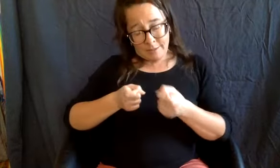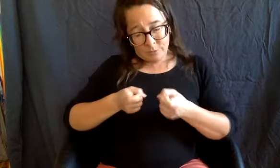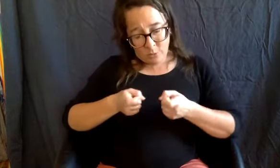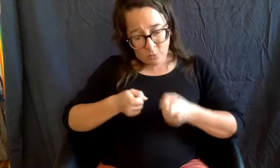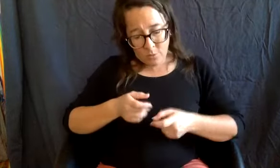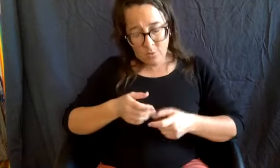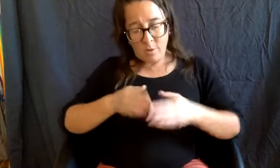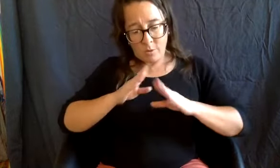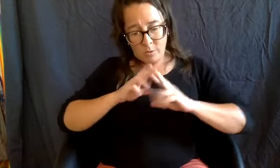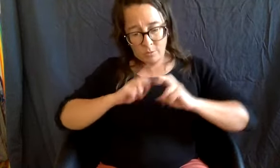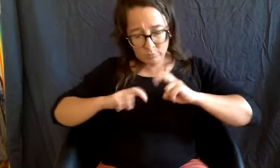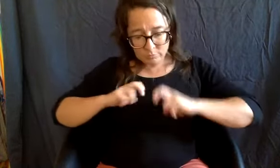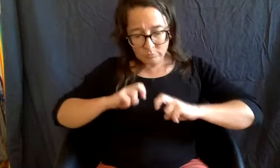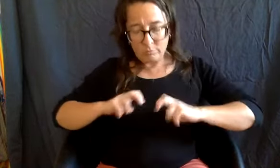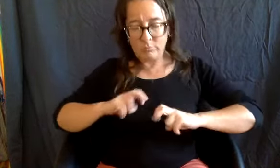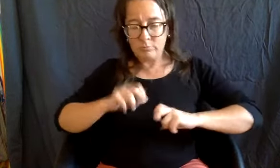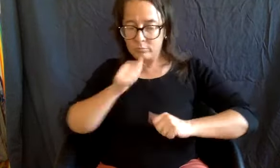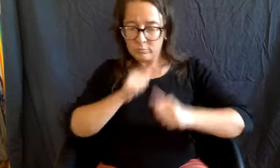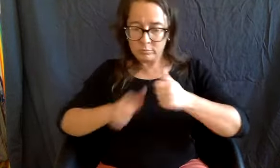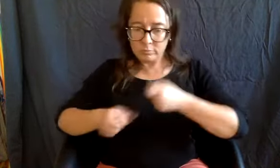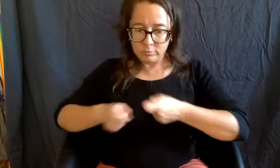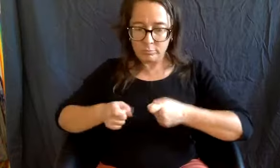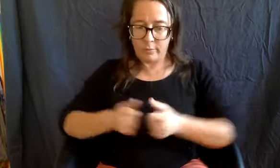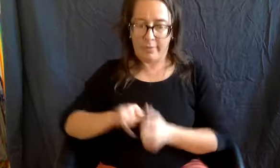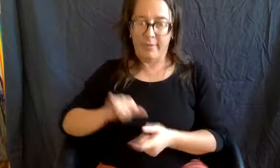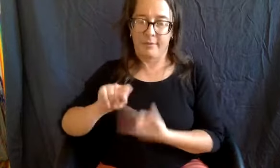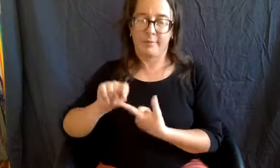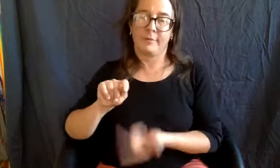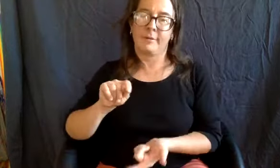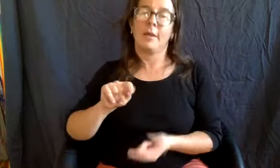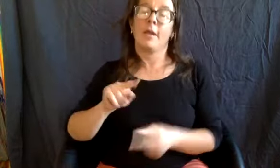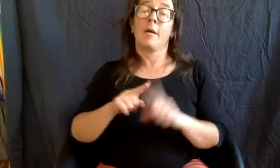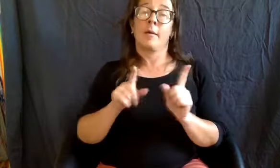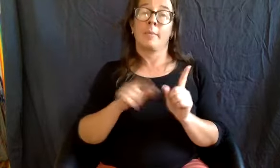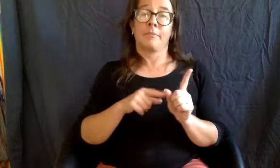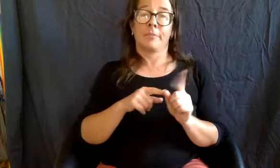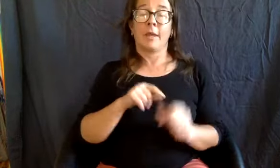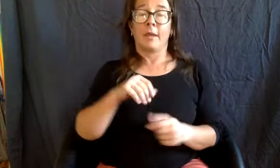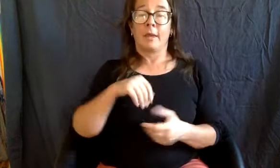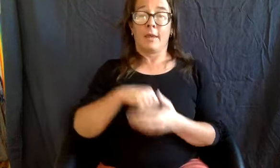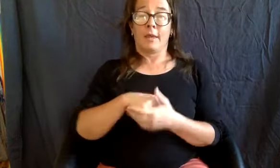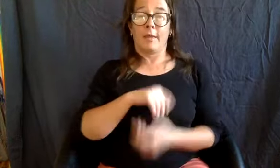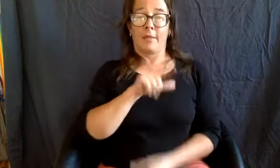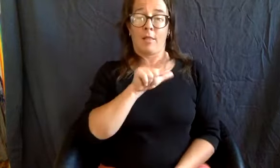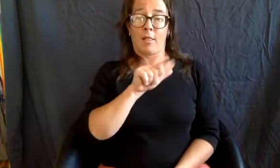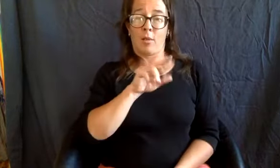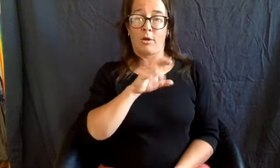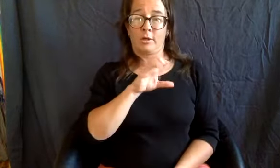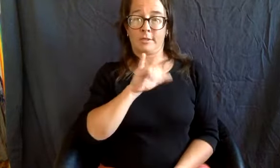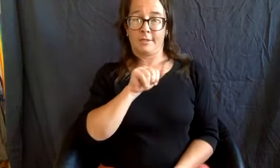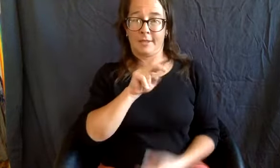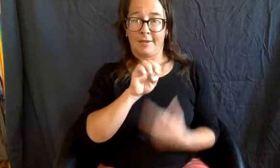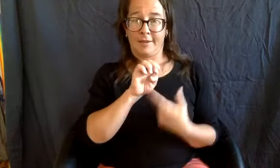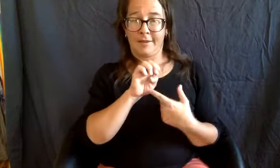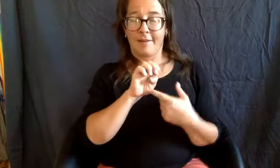I want, then I go right back into my old behavior, yelling, screaming, trying to control, trying to manipulate, trying